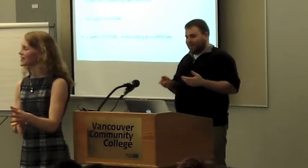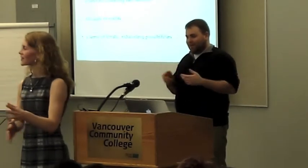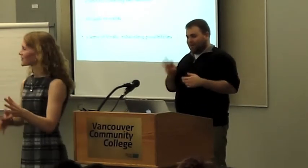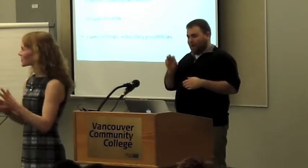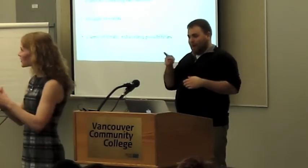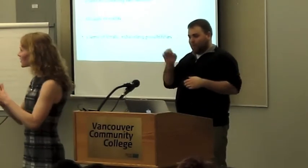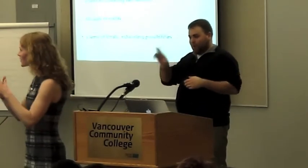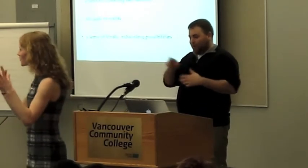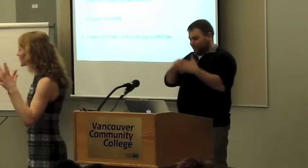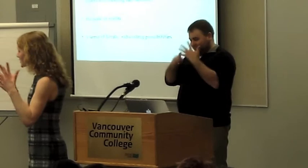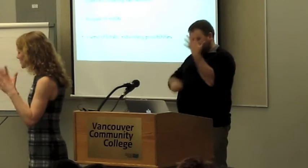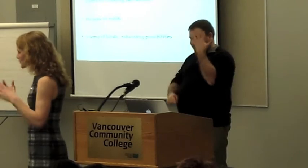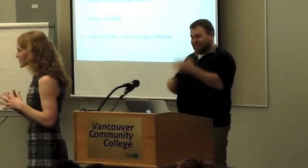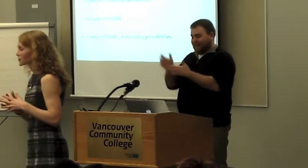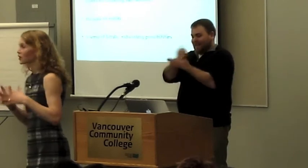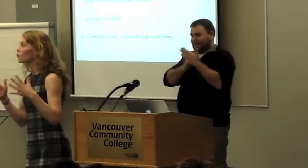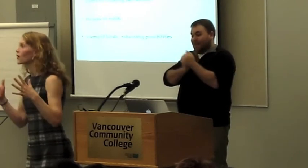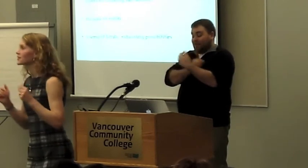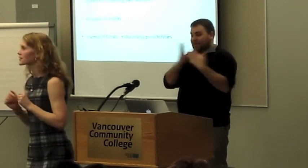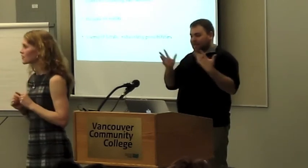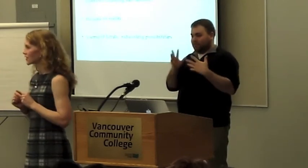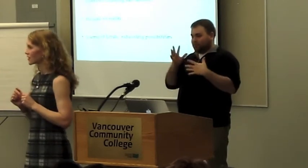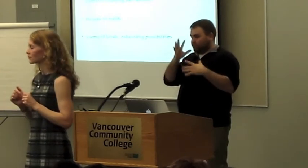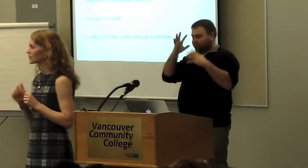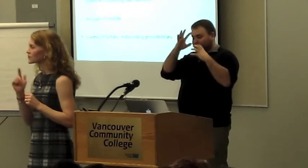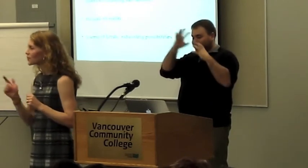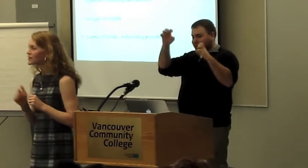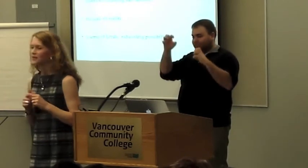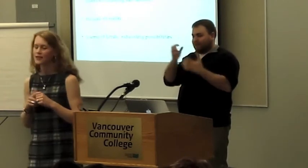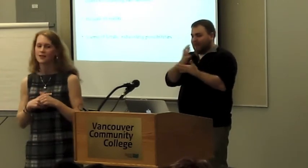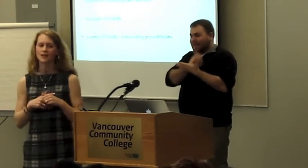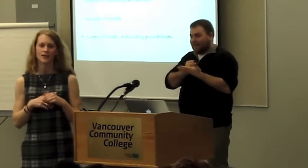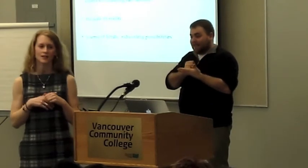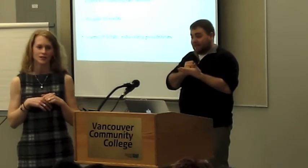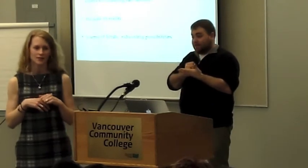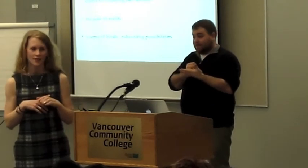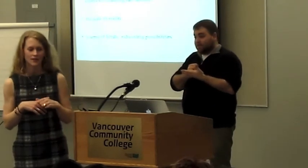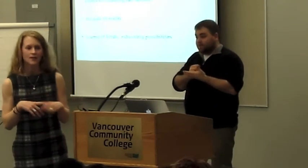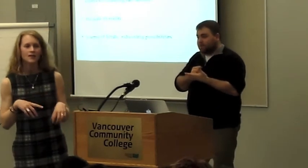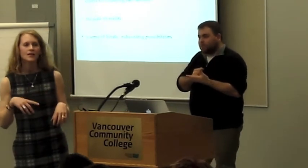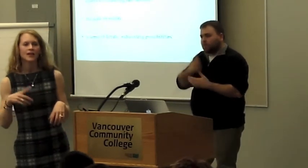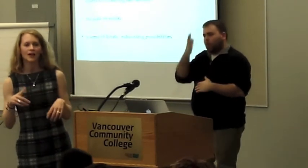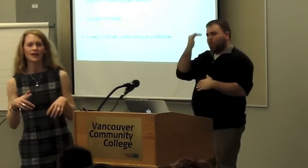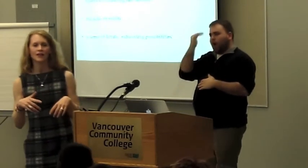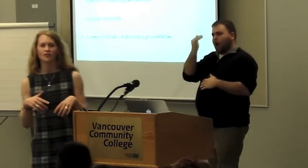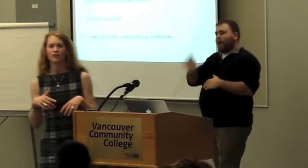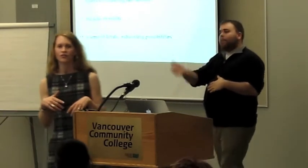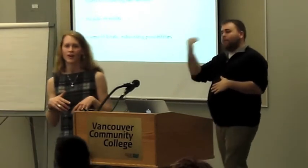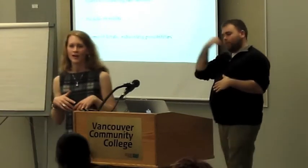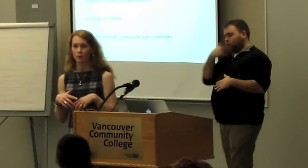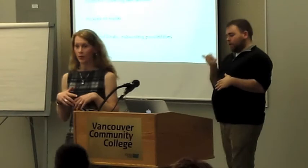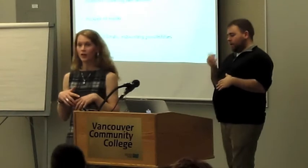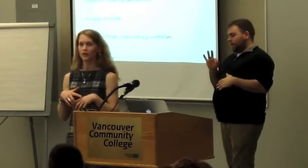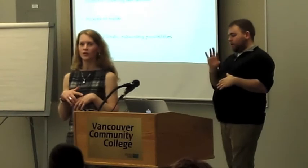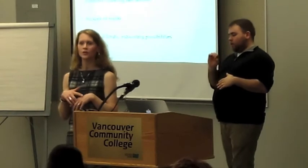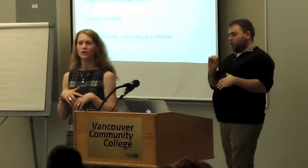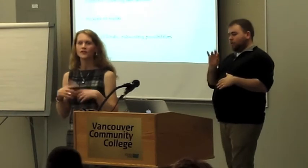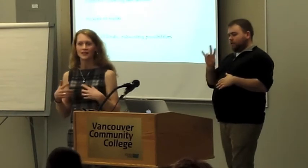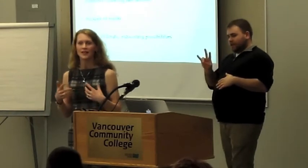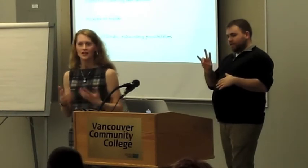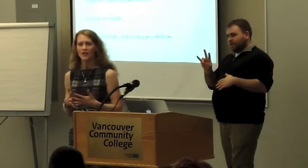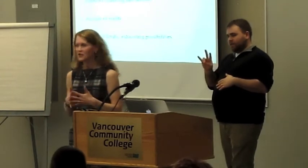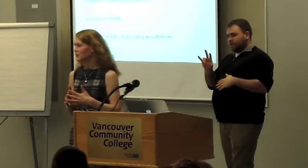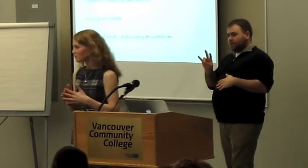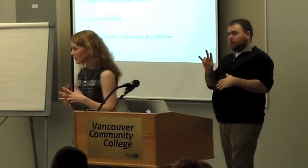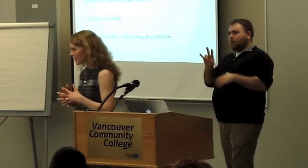in another container. It's all these succession. What is going on? Well, there was one study done in 1907, Caroline Fryer-Burke, who